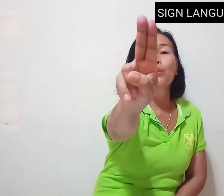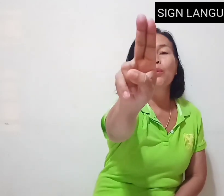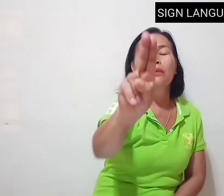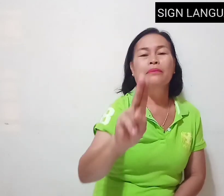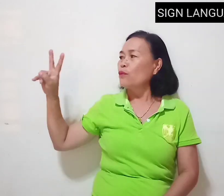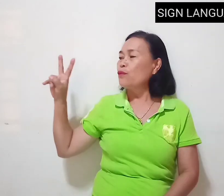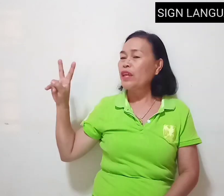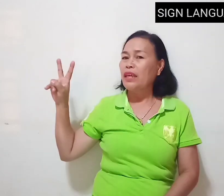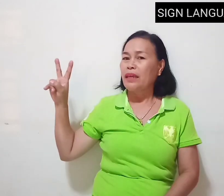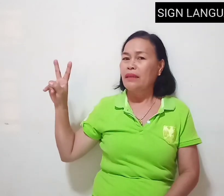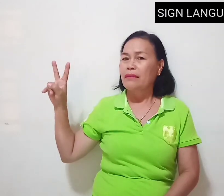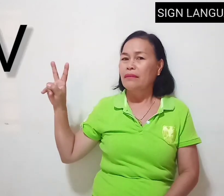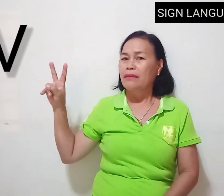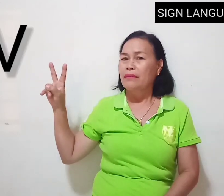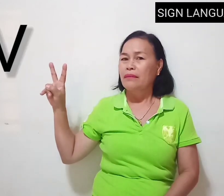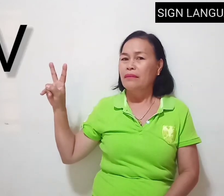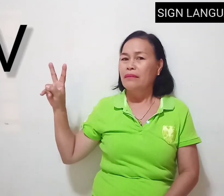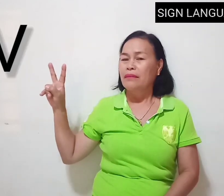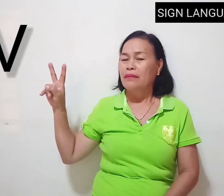U. V.